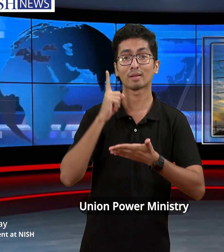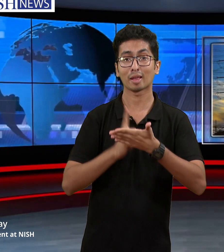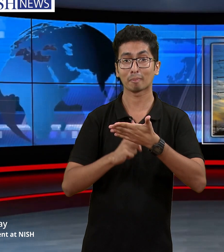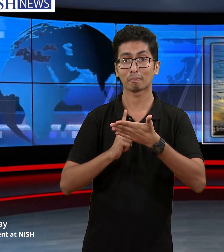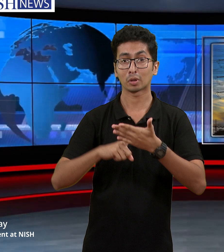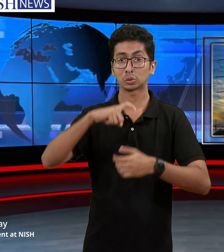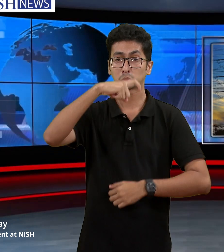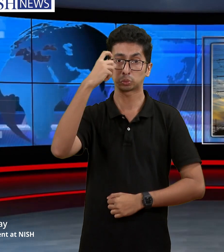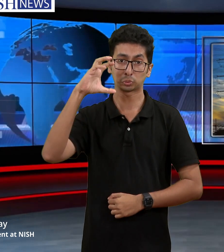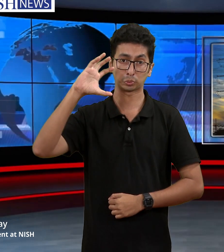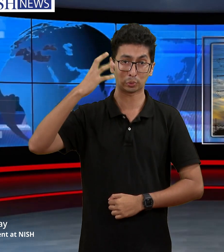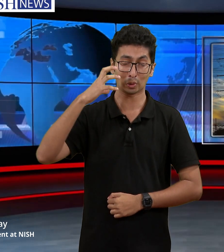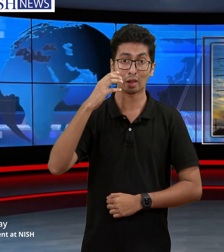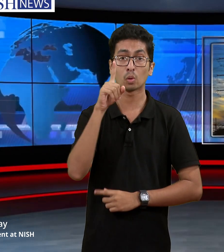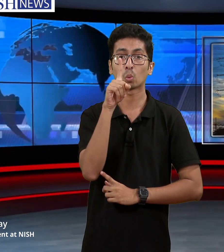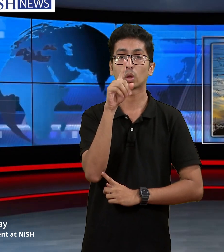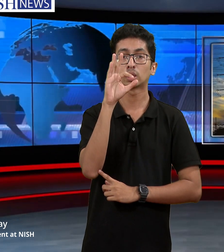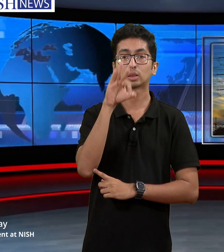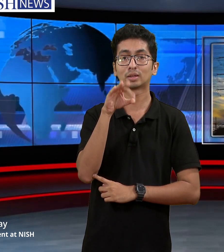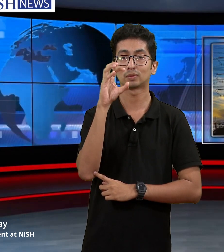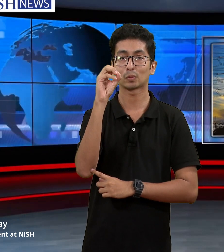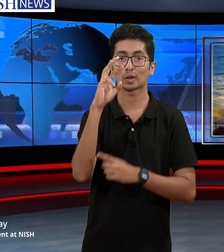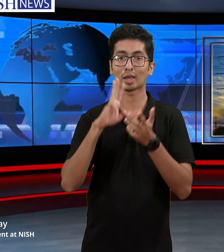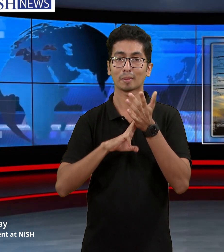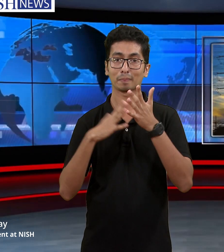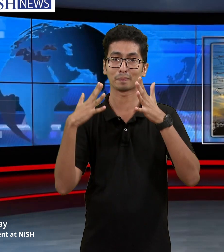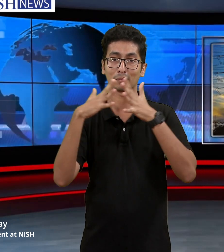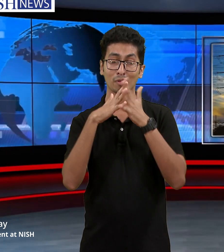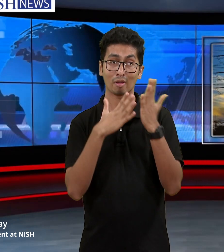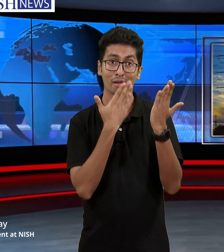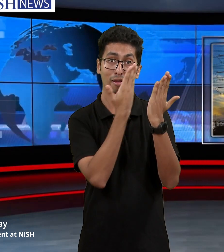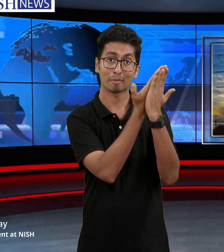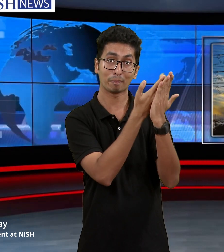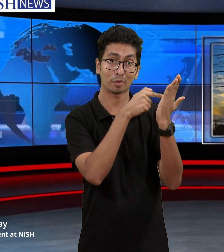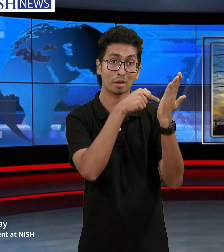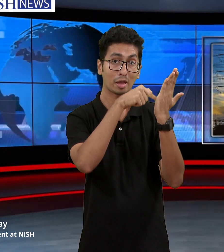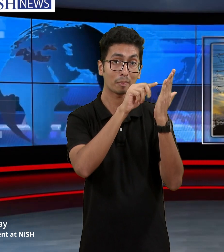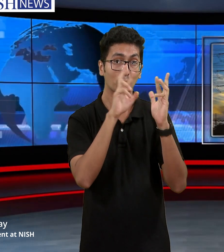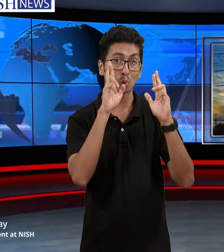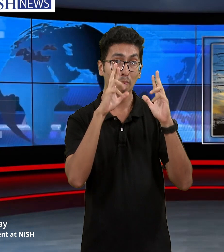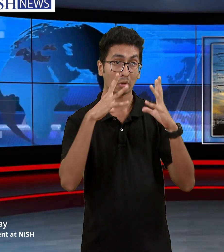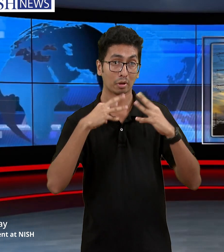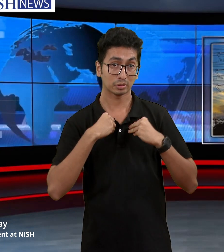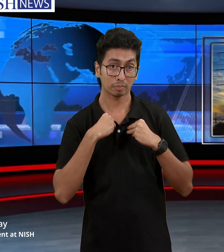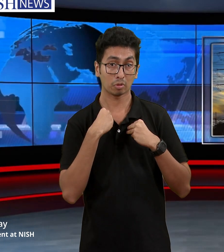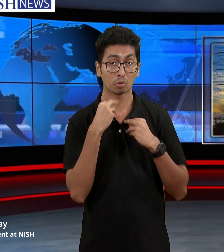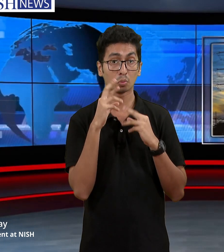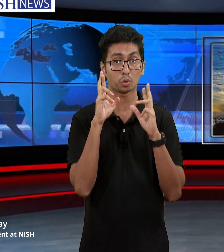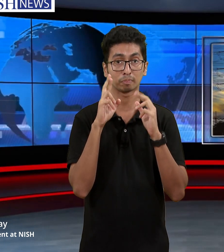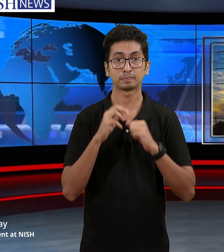The 180 megawatt round the clock power is being sourced from the unallocated quota on the basis of a request placed before the